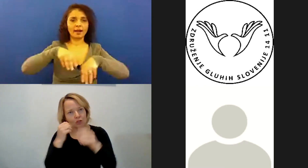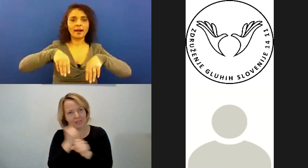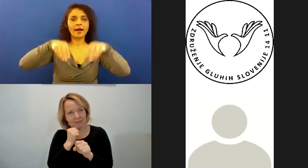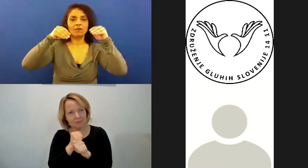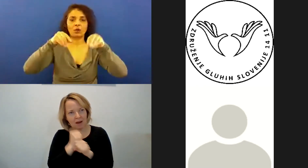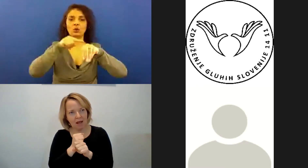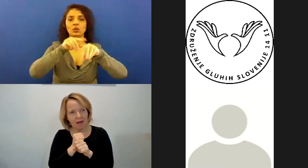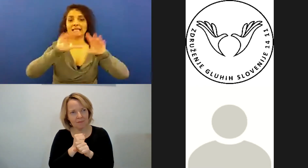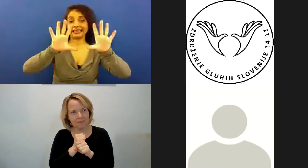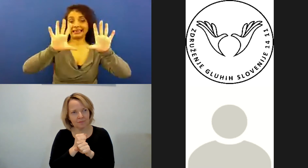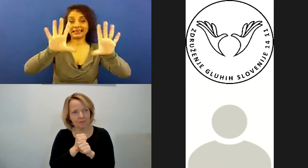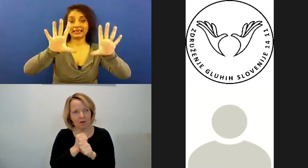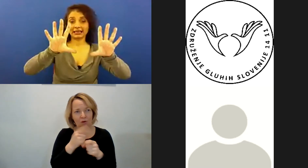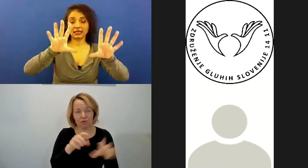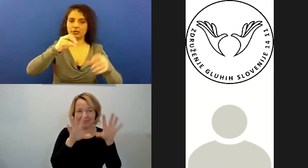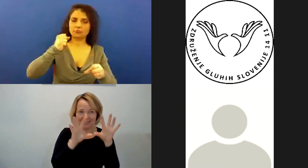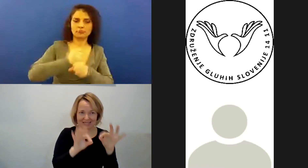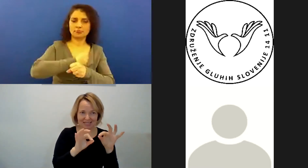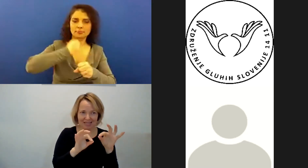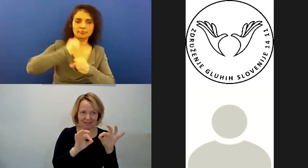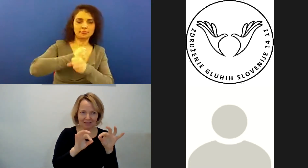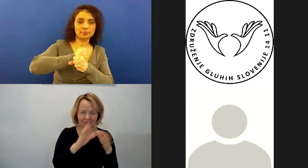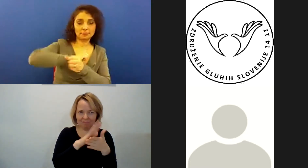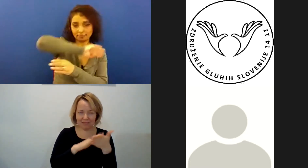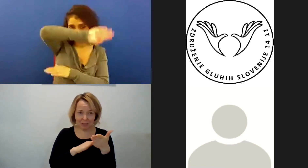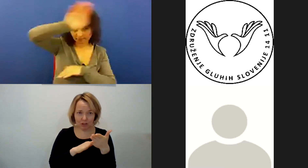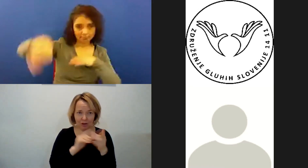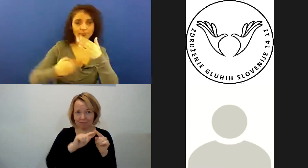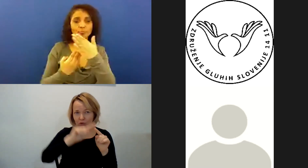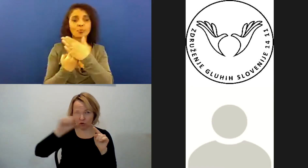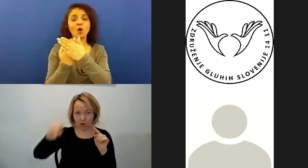in Zermatt, I used to work evenings